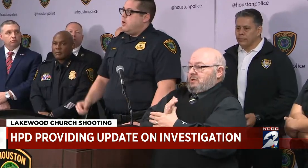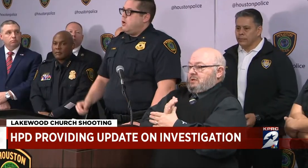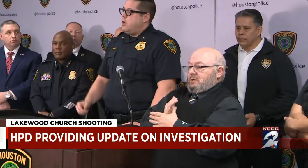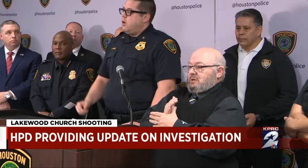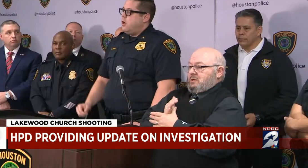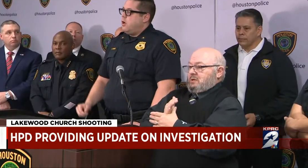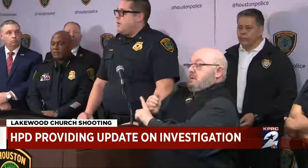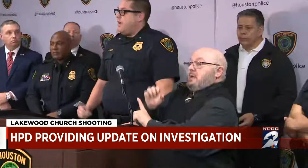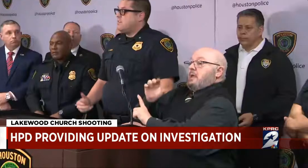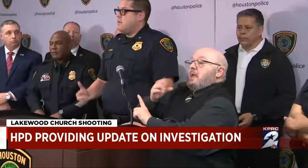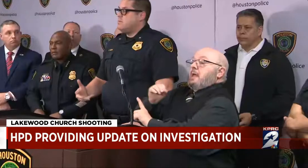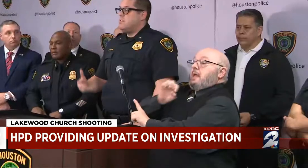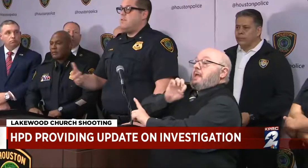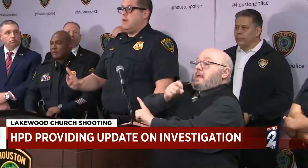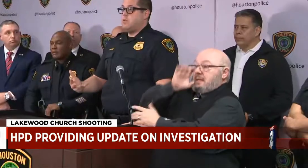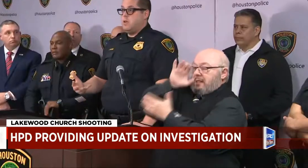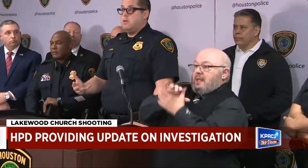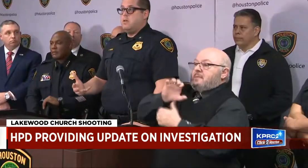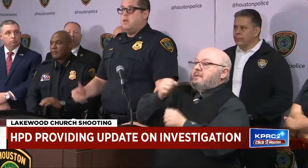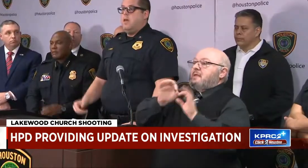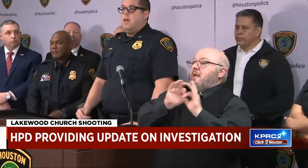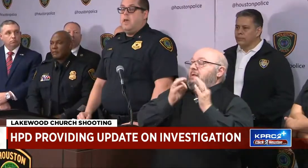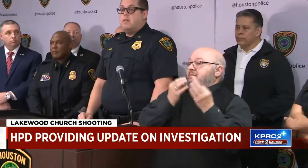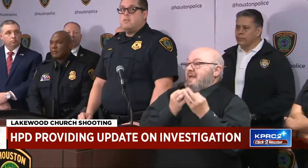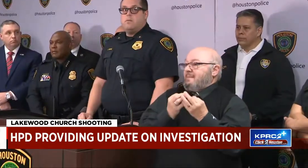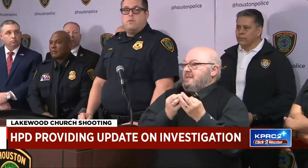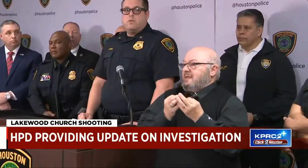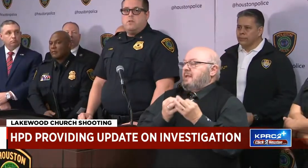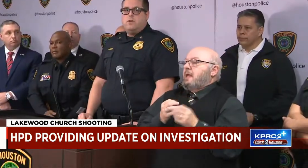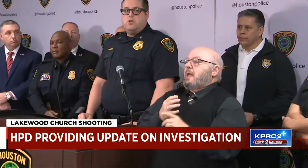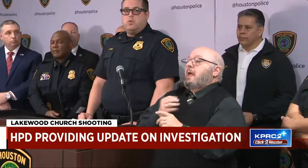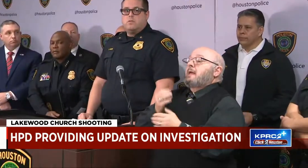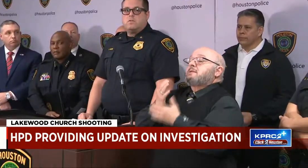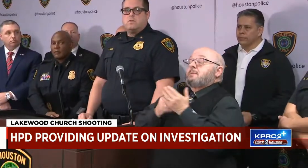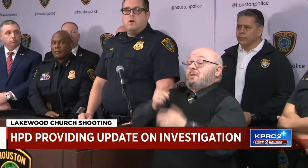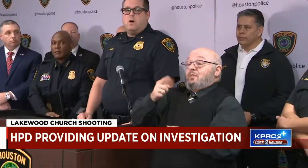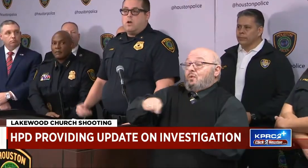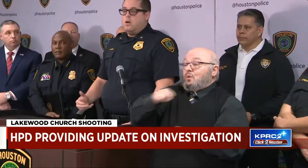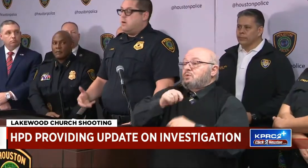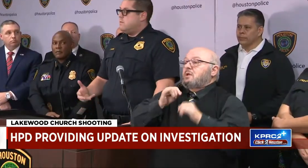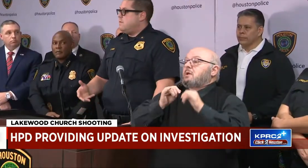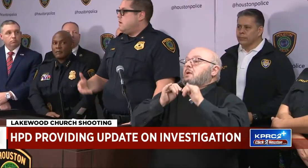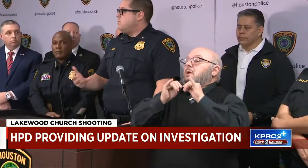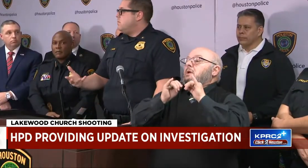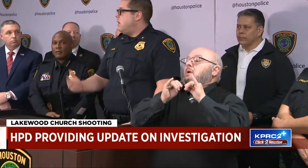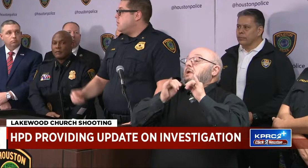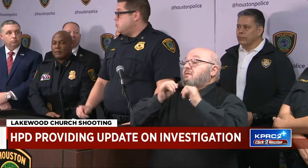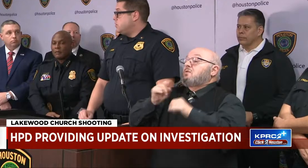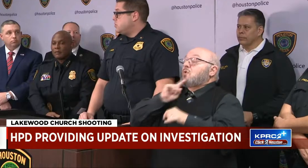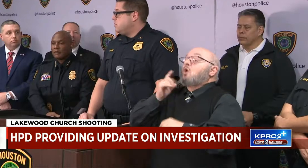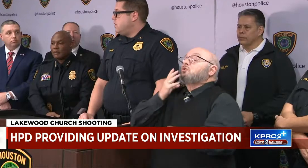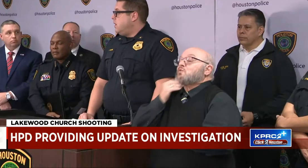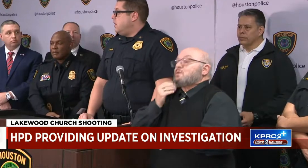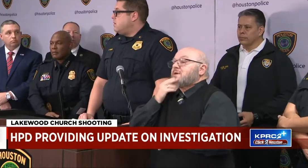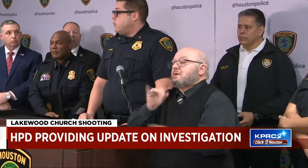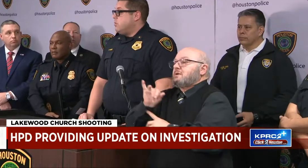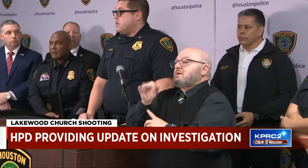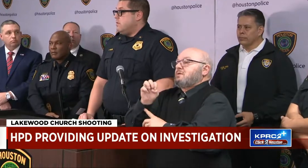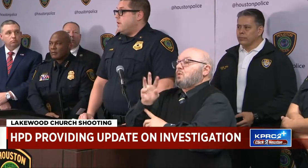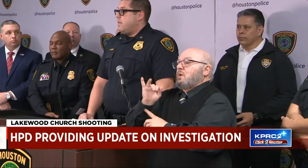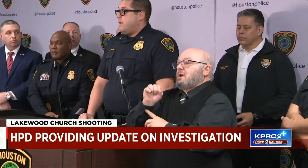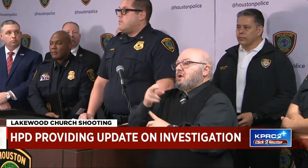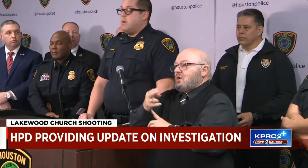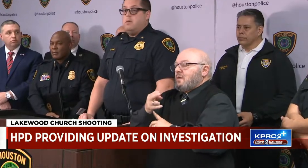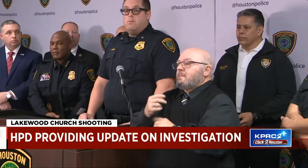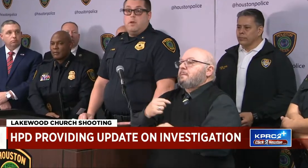her ex-husband and her ex-husband's family, and some of those individuals are Jewish. So we